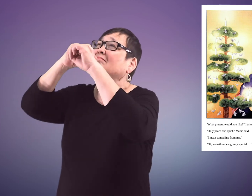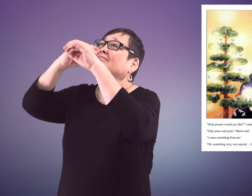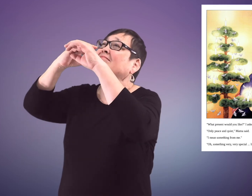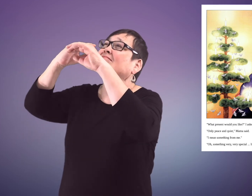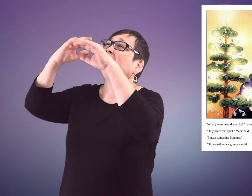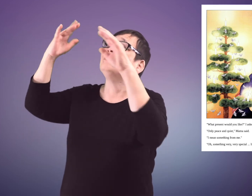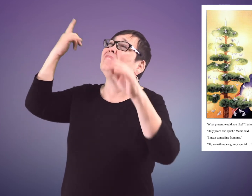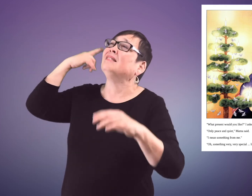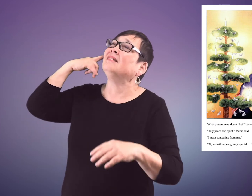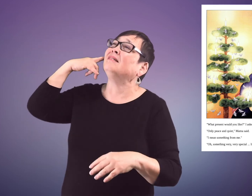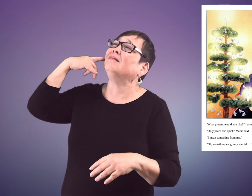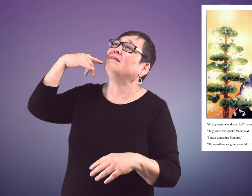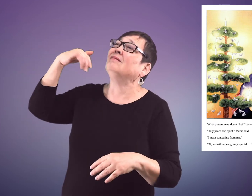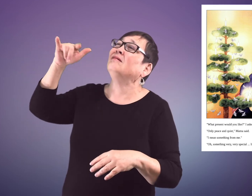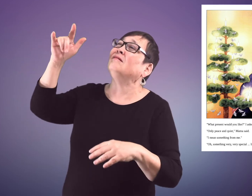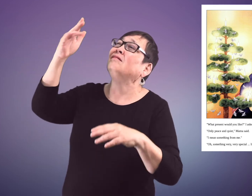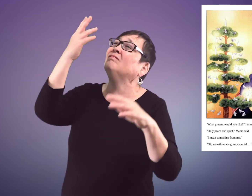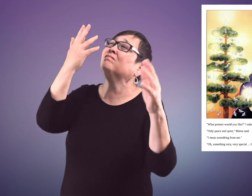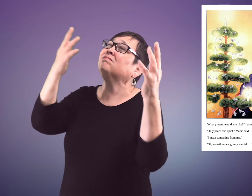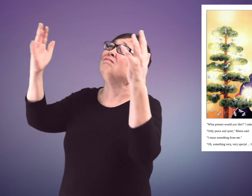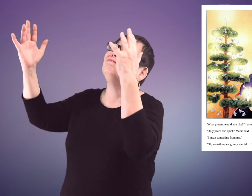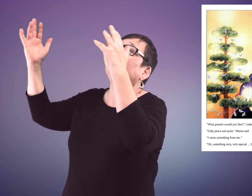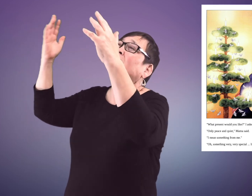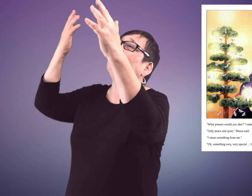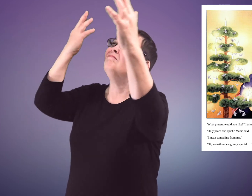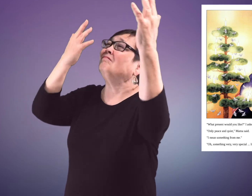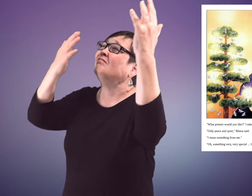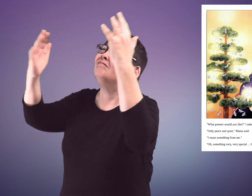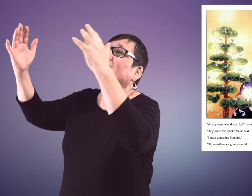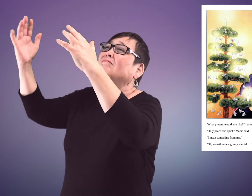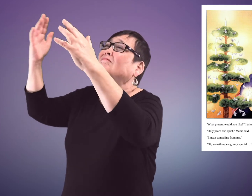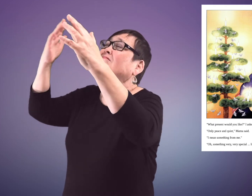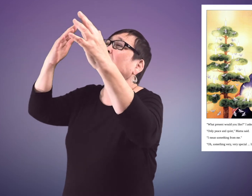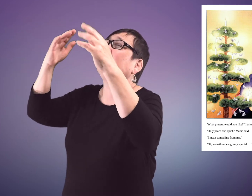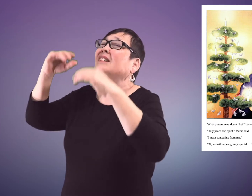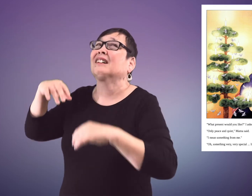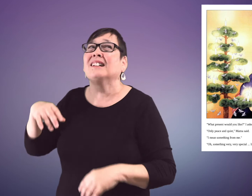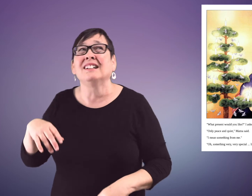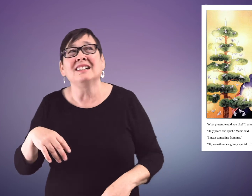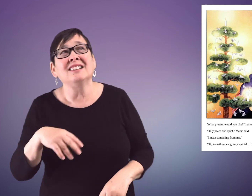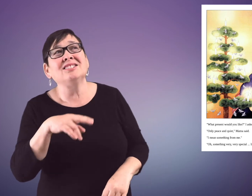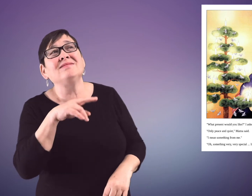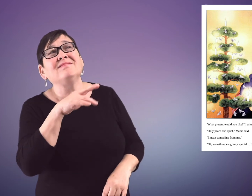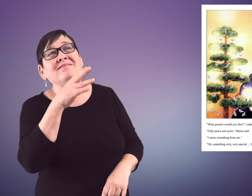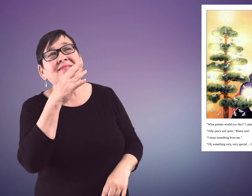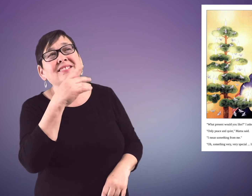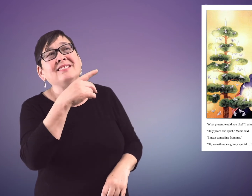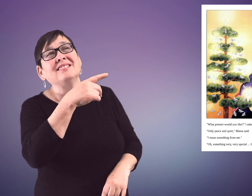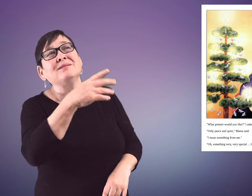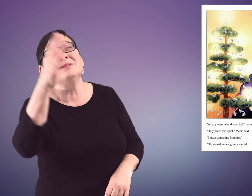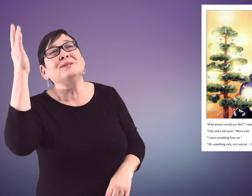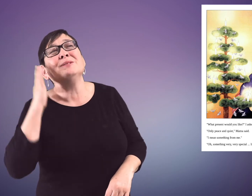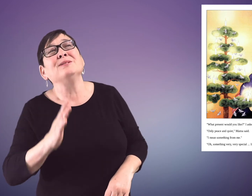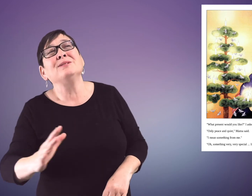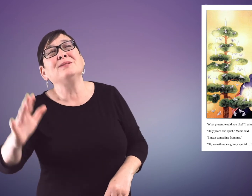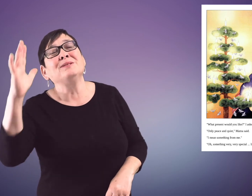There couldn't be a more beautiful tree than mine, I thought, not even in the place where Mama was born.